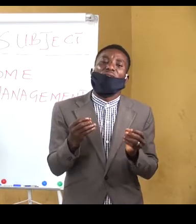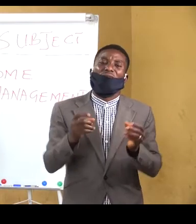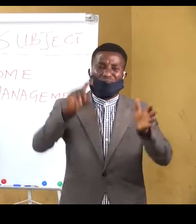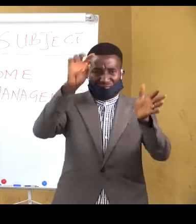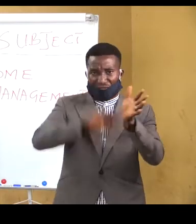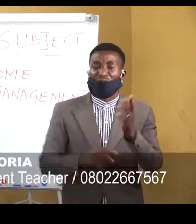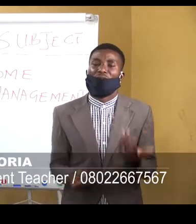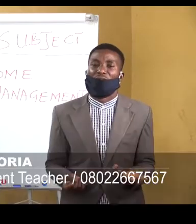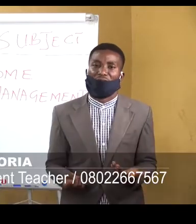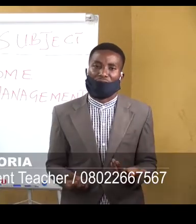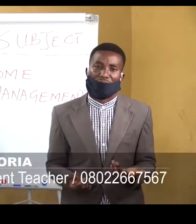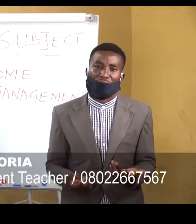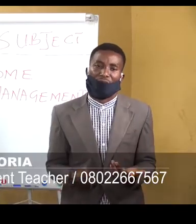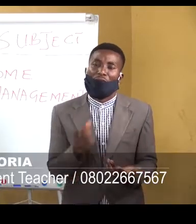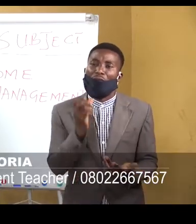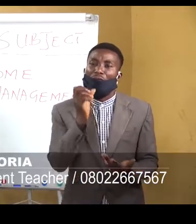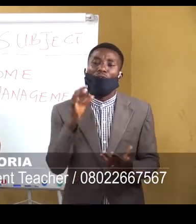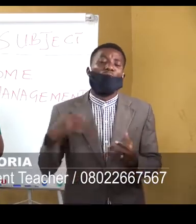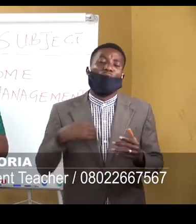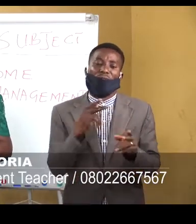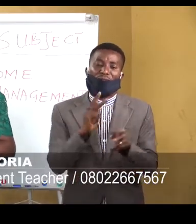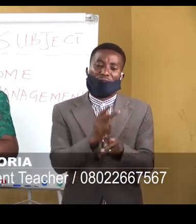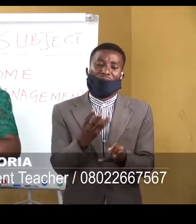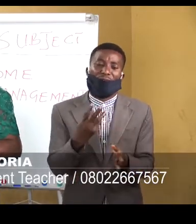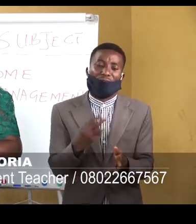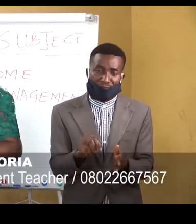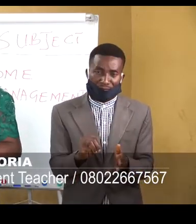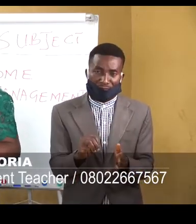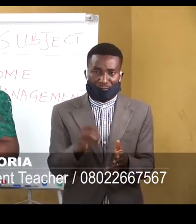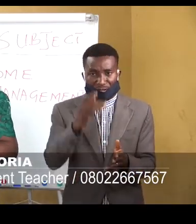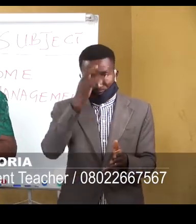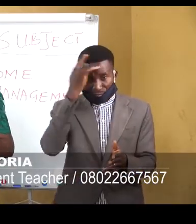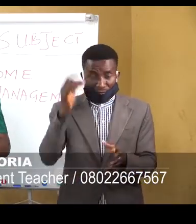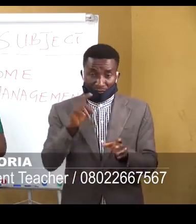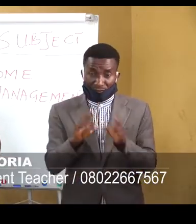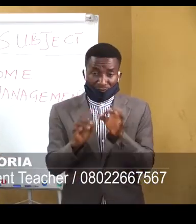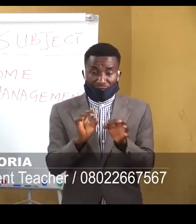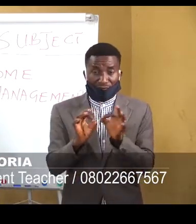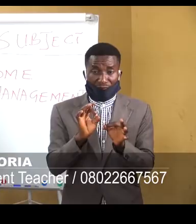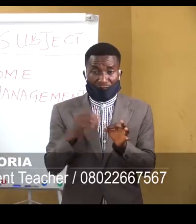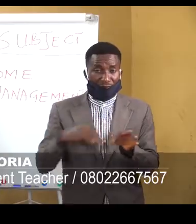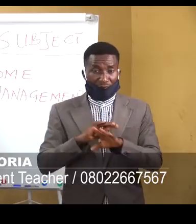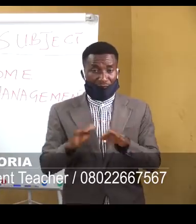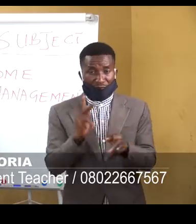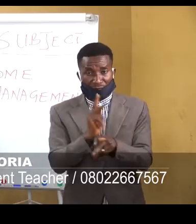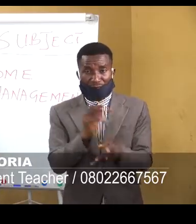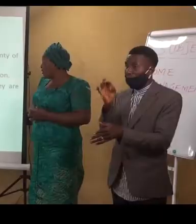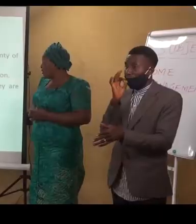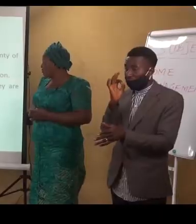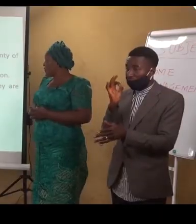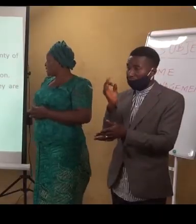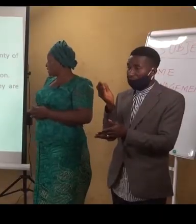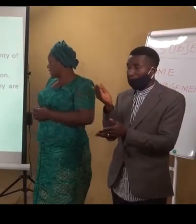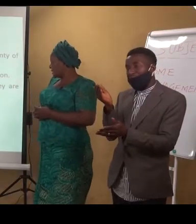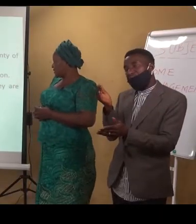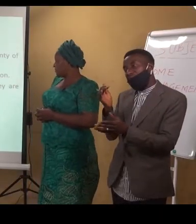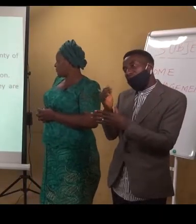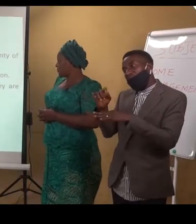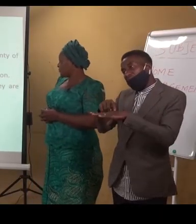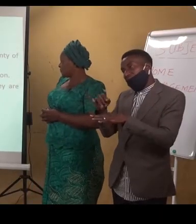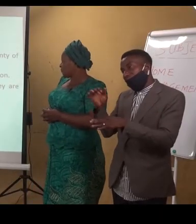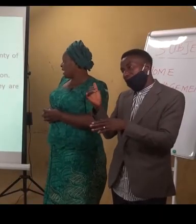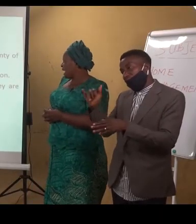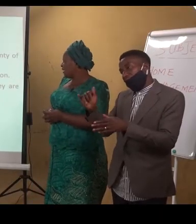don't think we'll waste that money in buying a basket for 20,000 naira because we'll have it readily when it is off